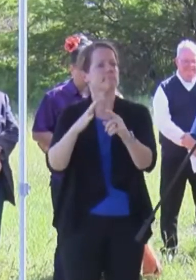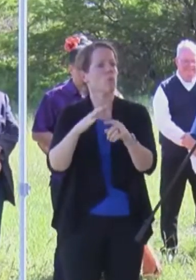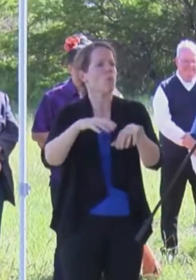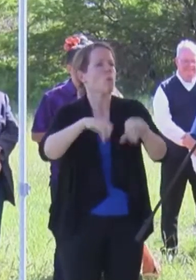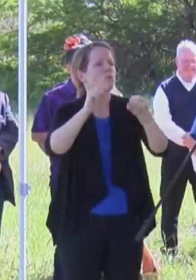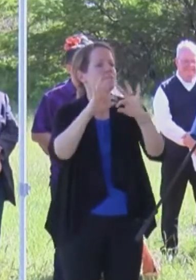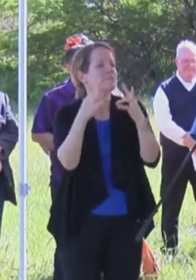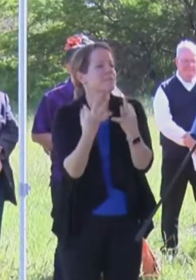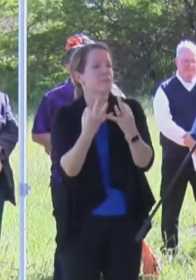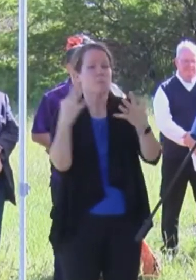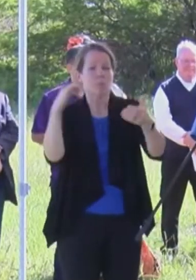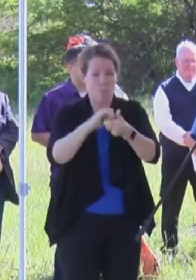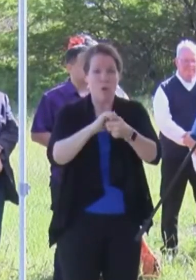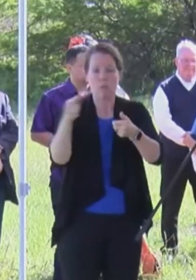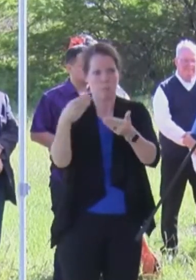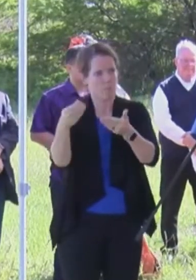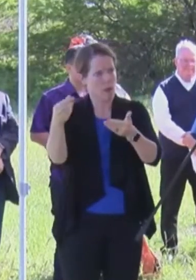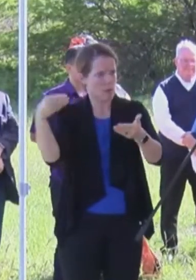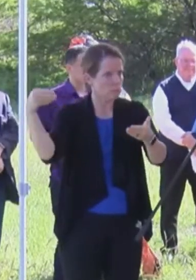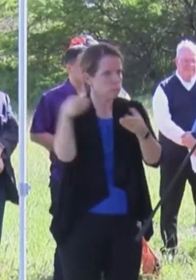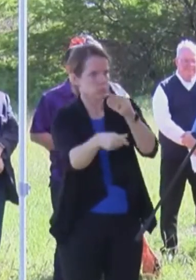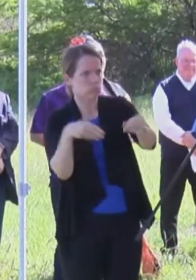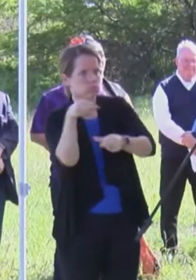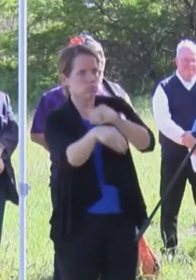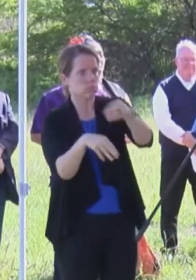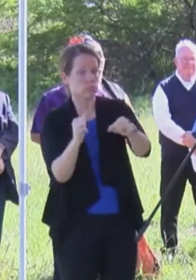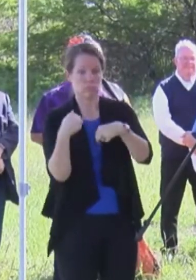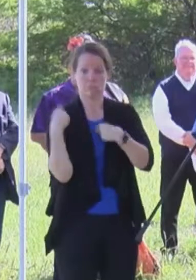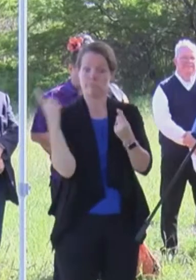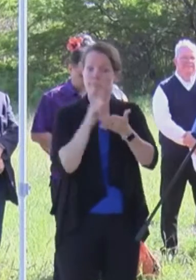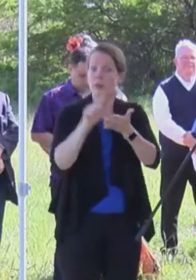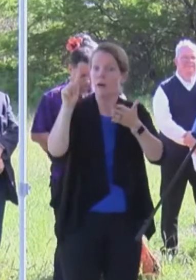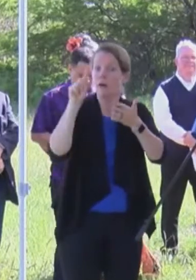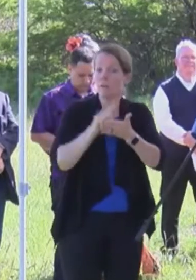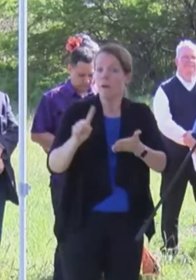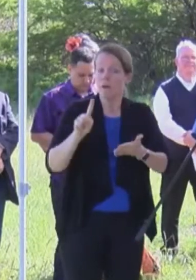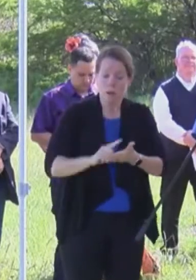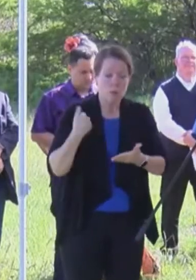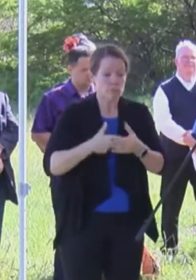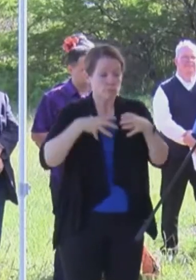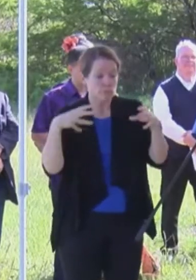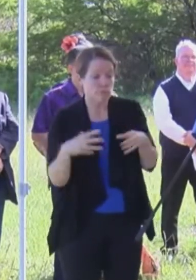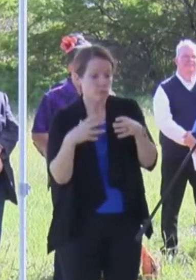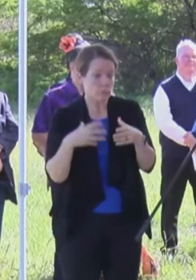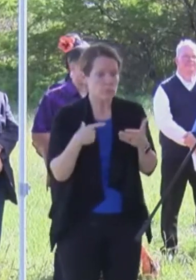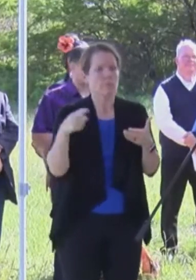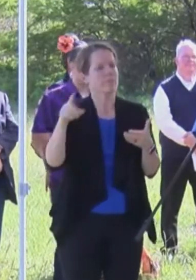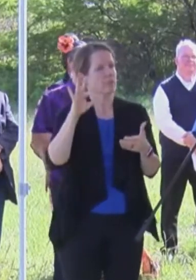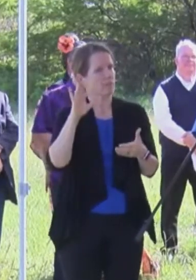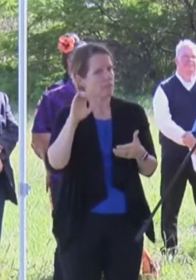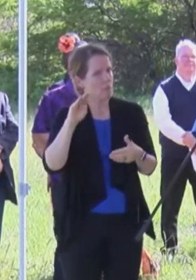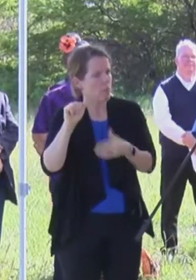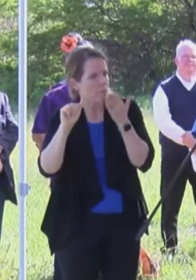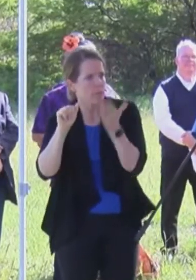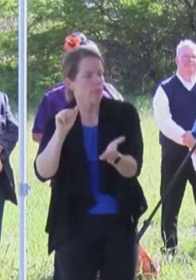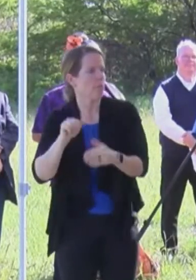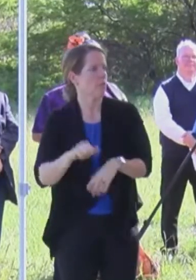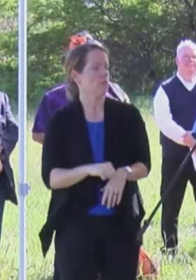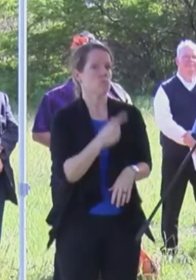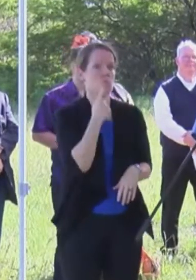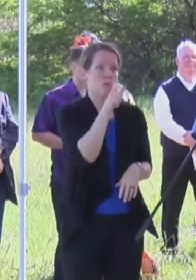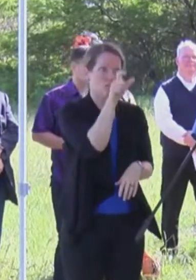been at the table with us, at every week. And I also want to recognize Bob Fenton from FEMA. I mean, the guy's a